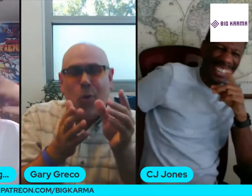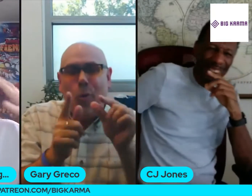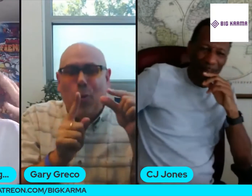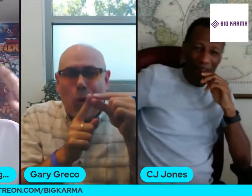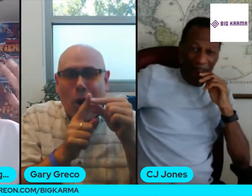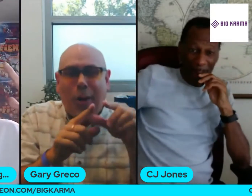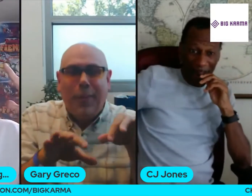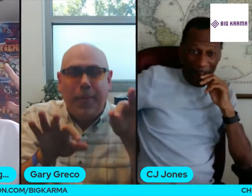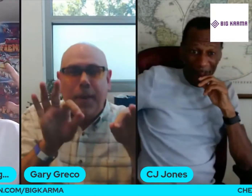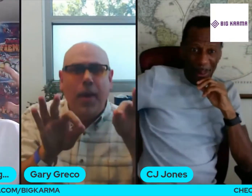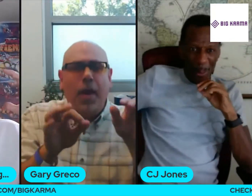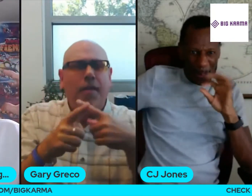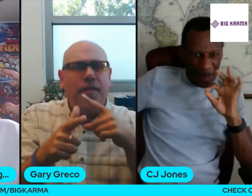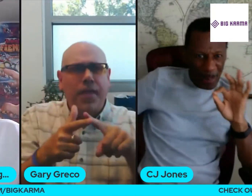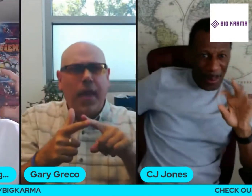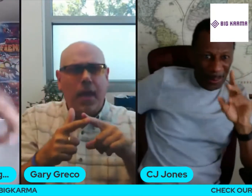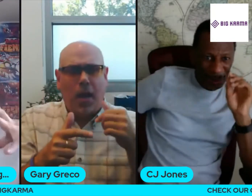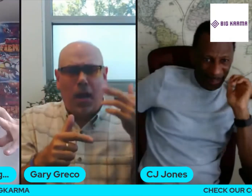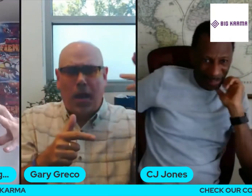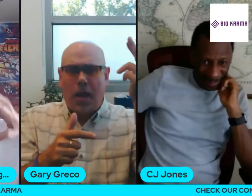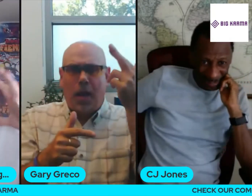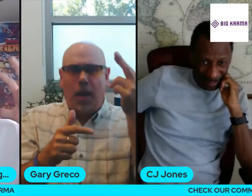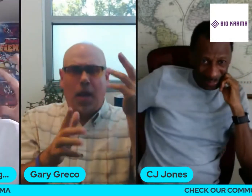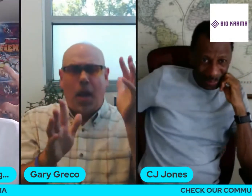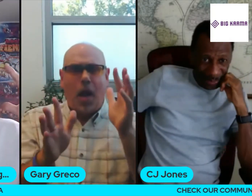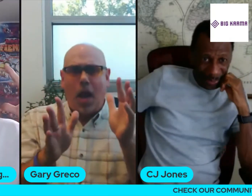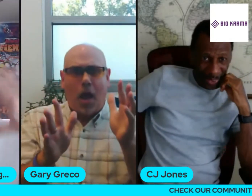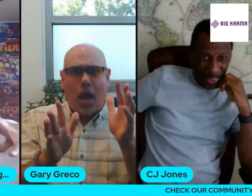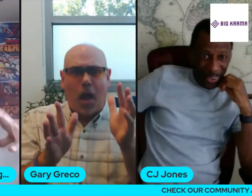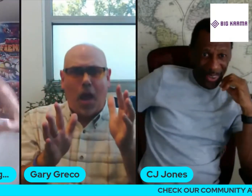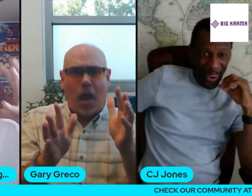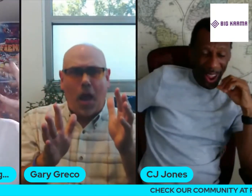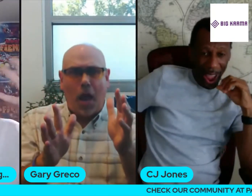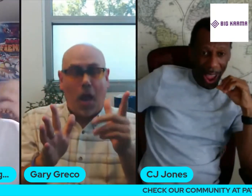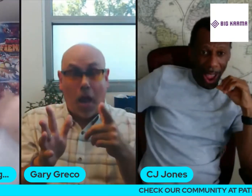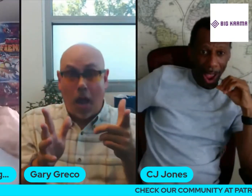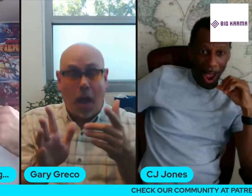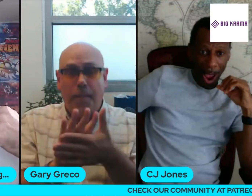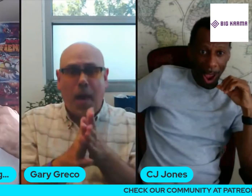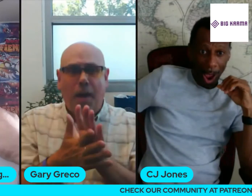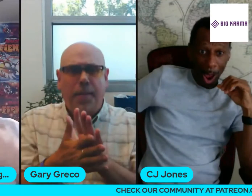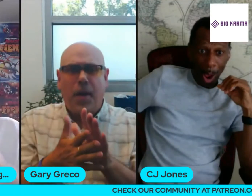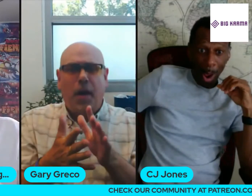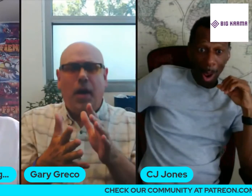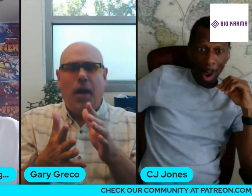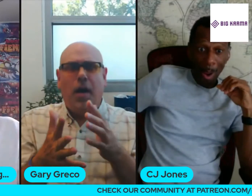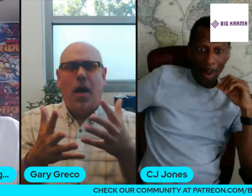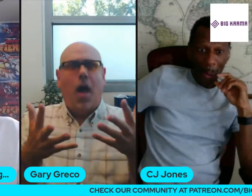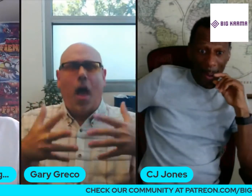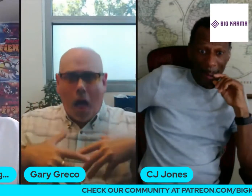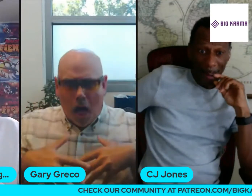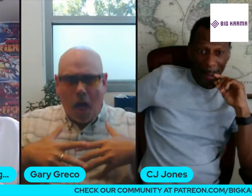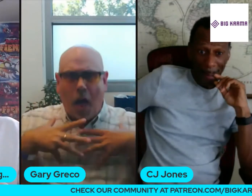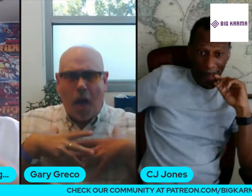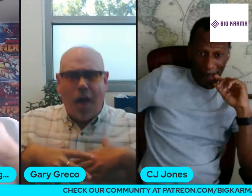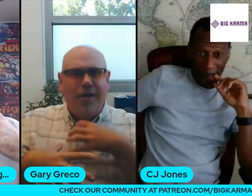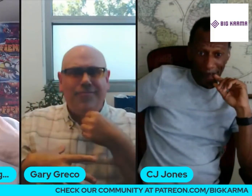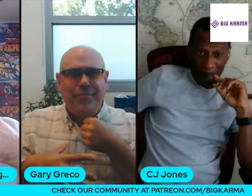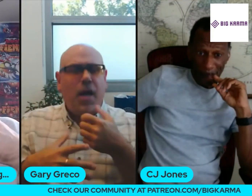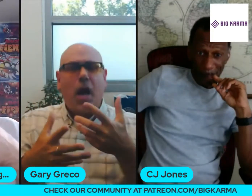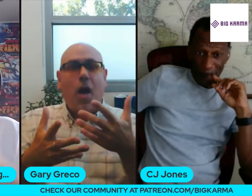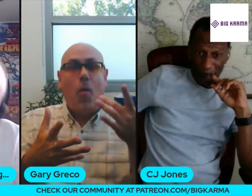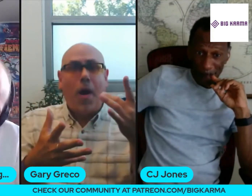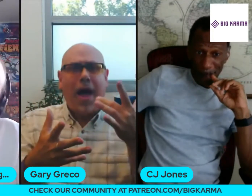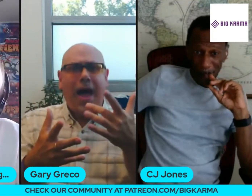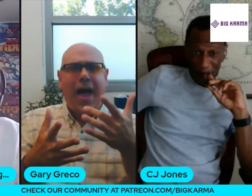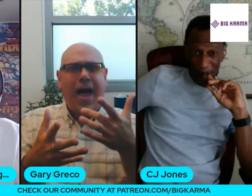and then I got completely bummed out and lost my I